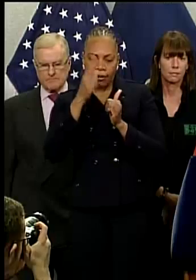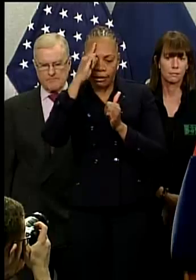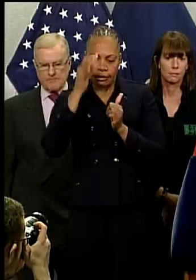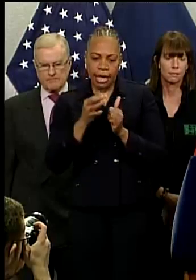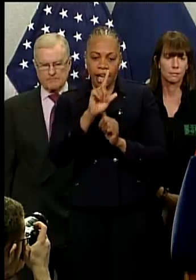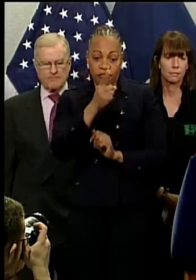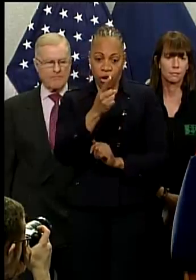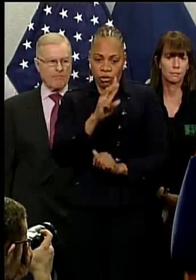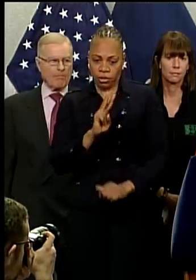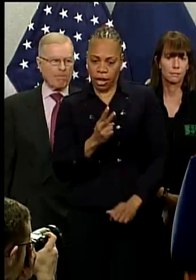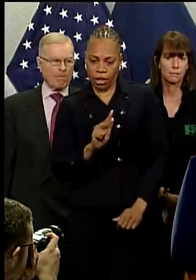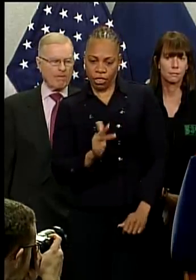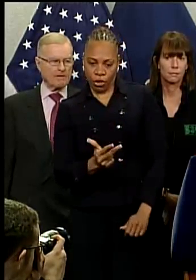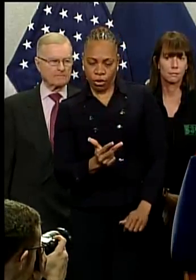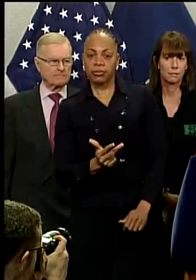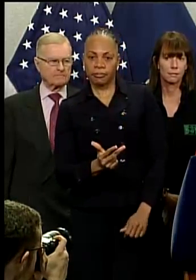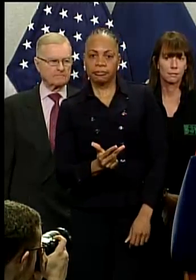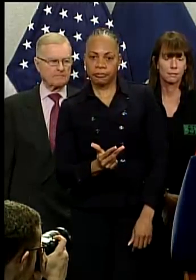tertiary.